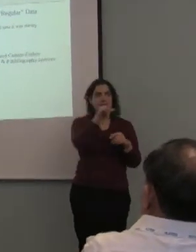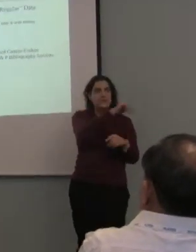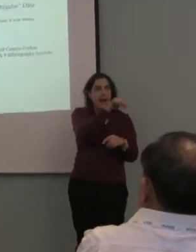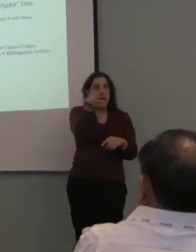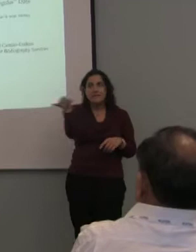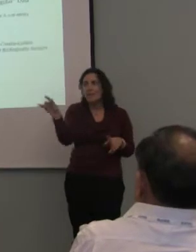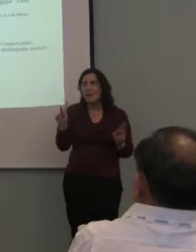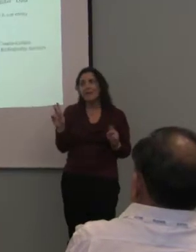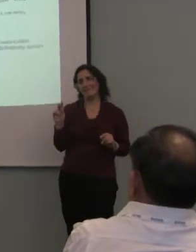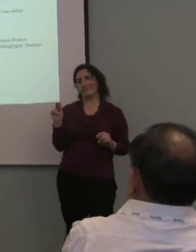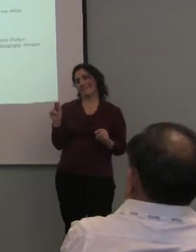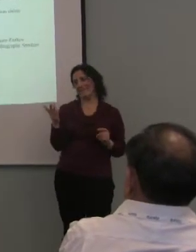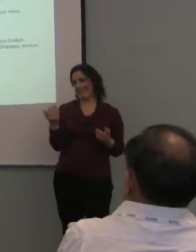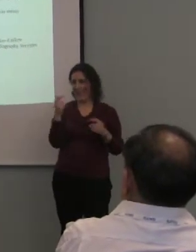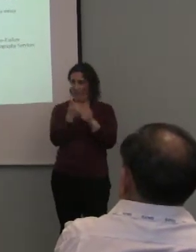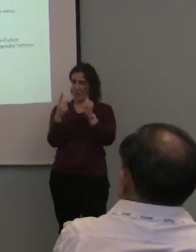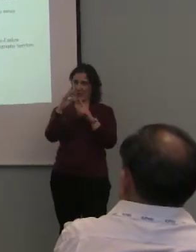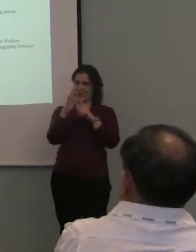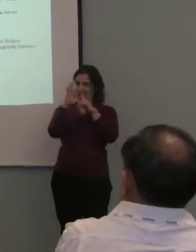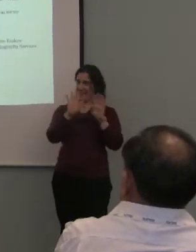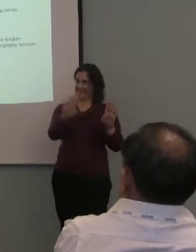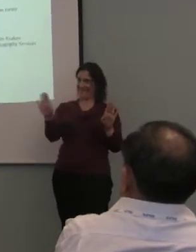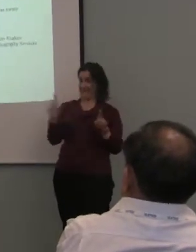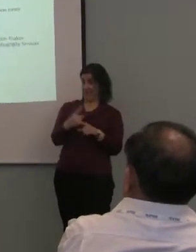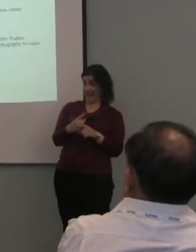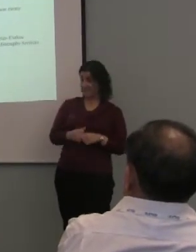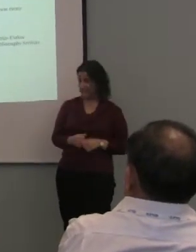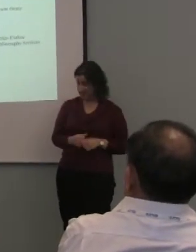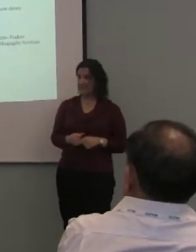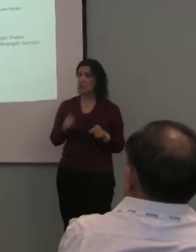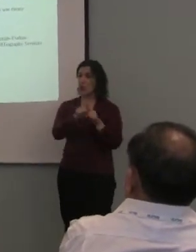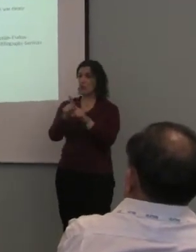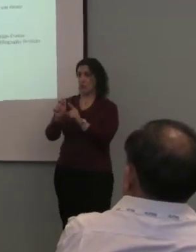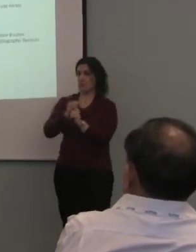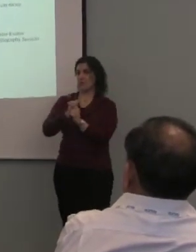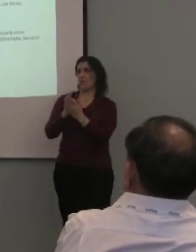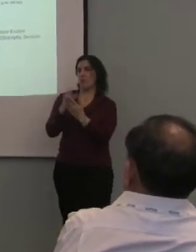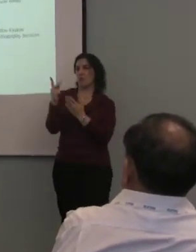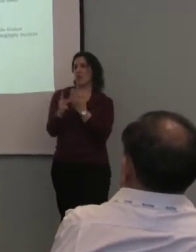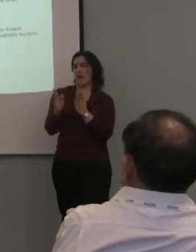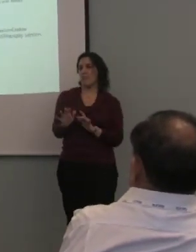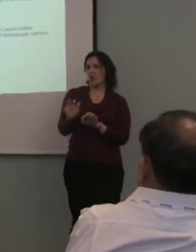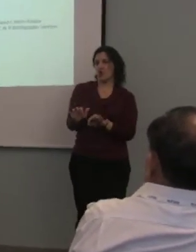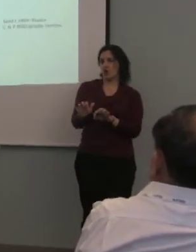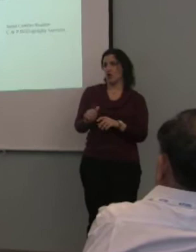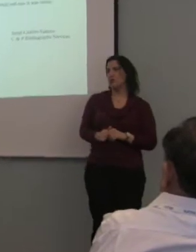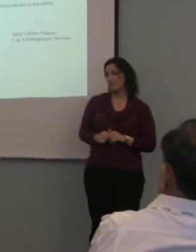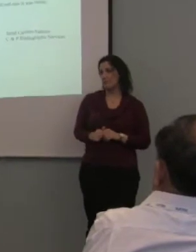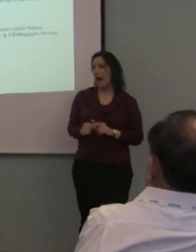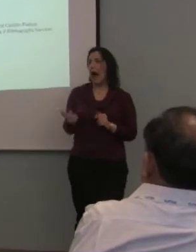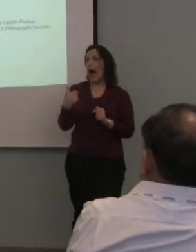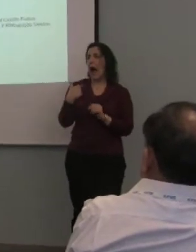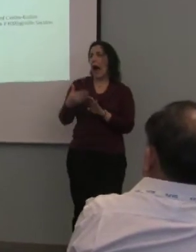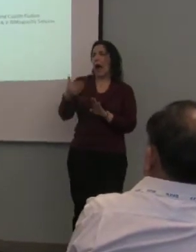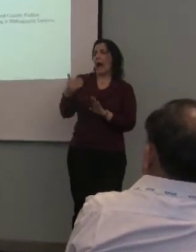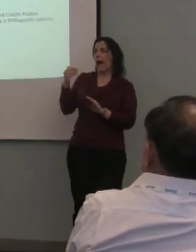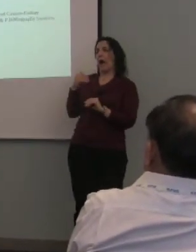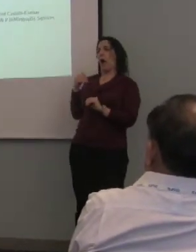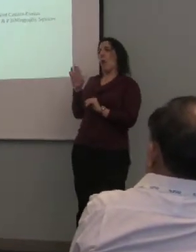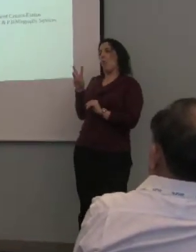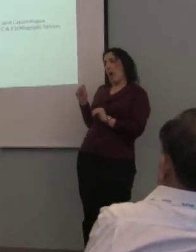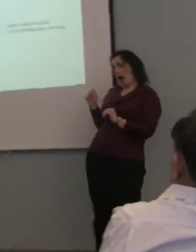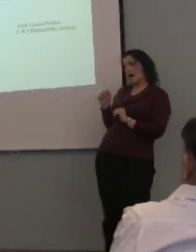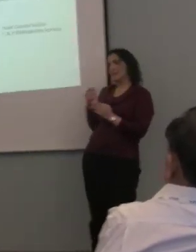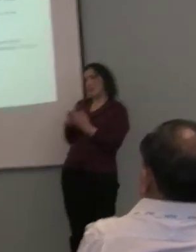see. I am also a programmer, or I have been a